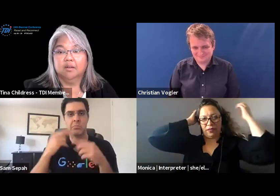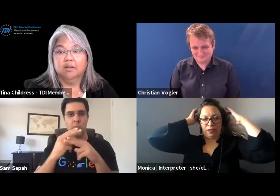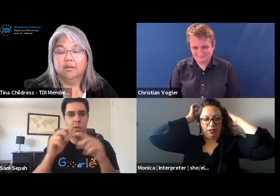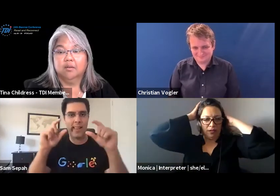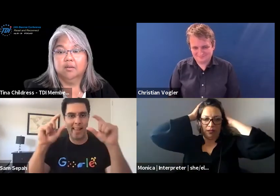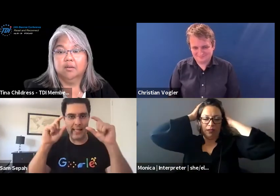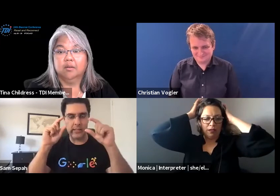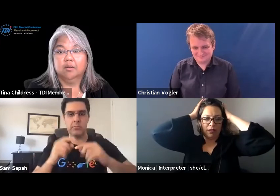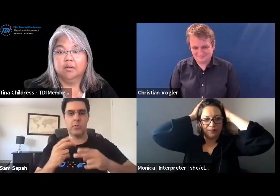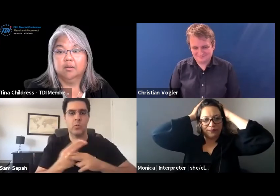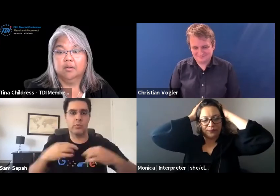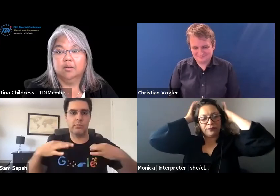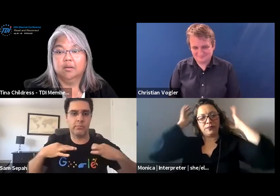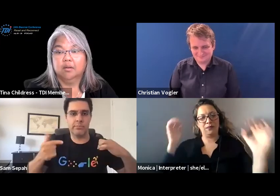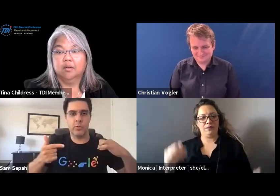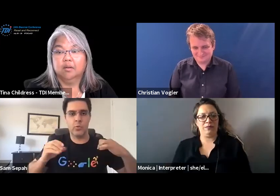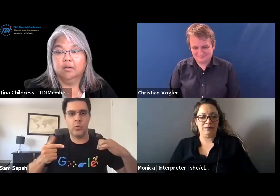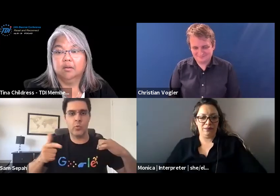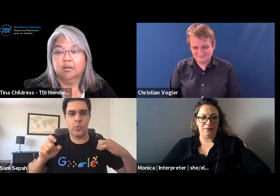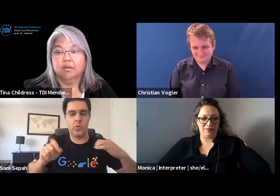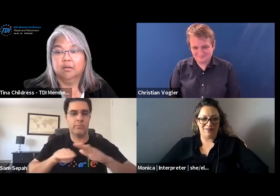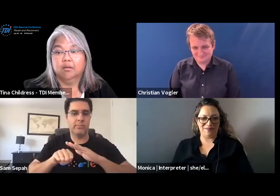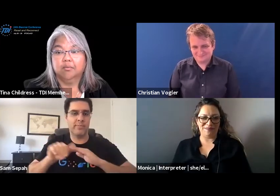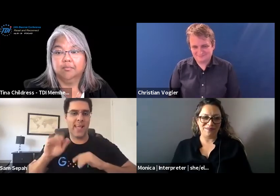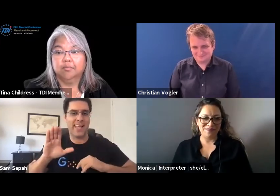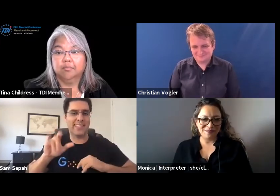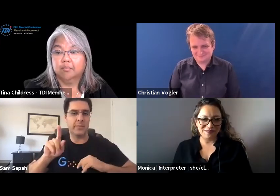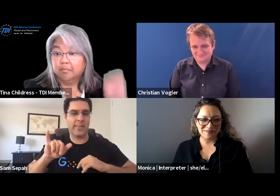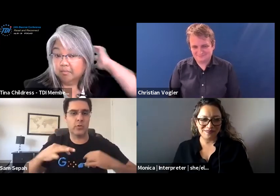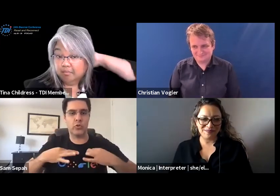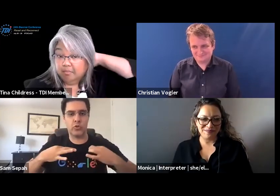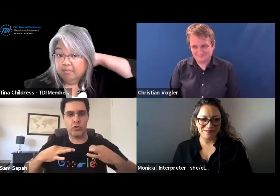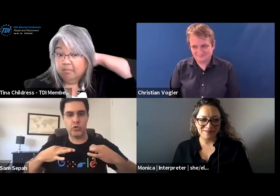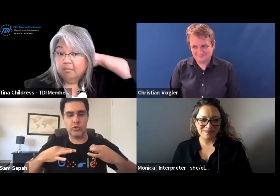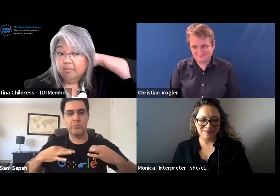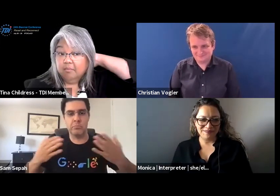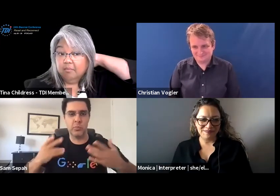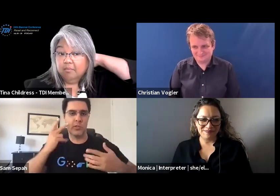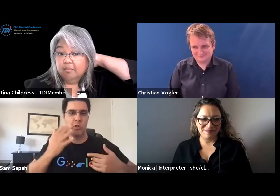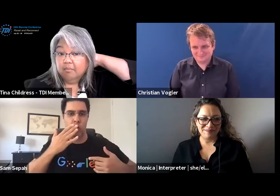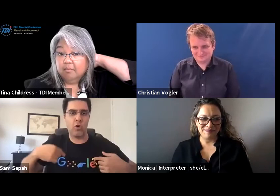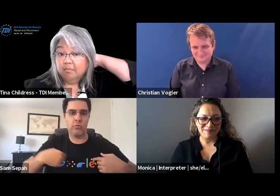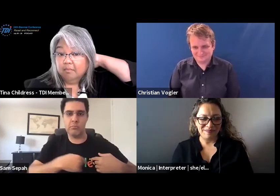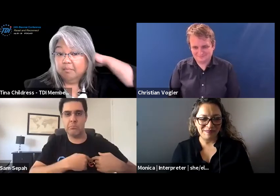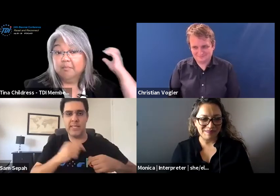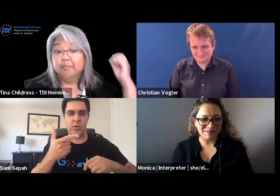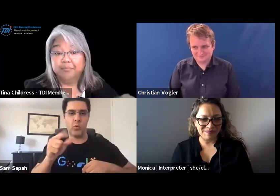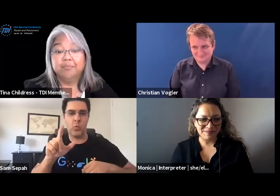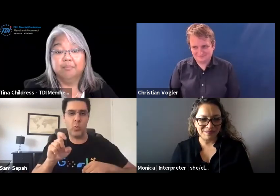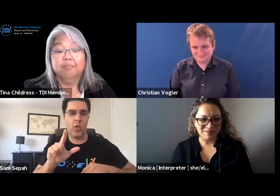I have black hair. I wear glasses, and I'm wearing a Google shirt, Google accessibility shirt. You can